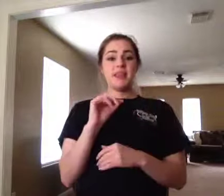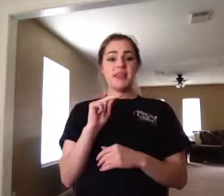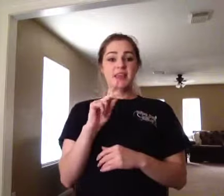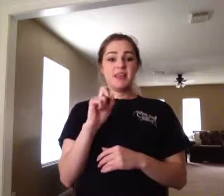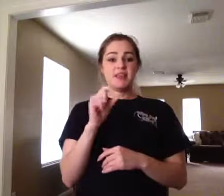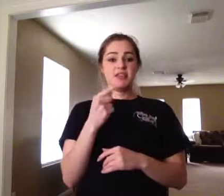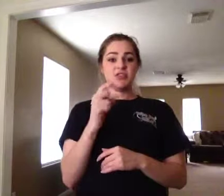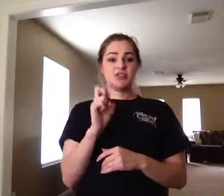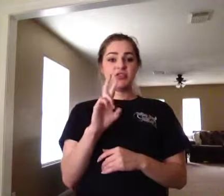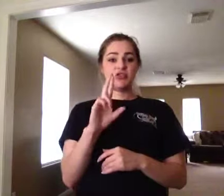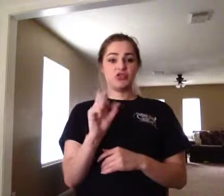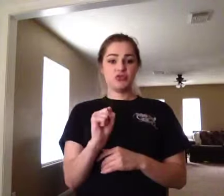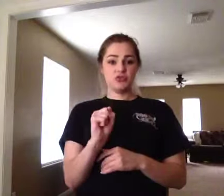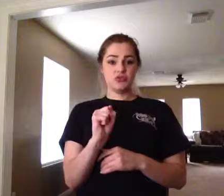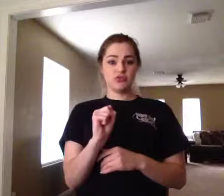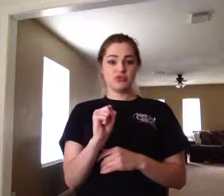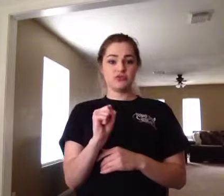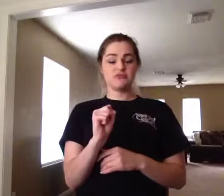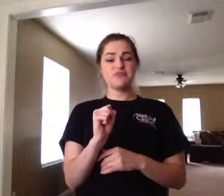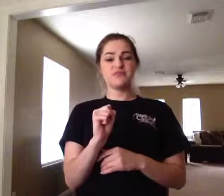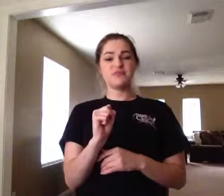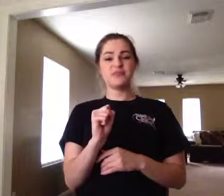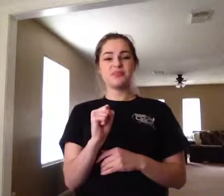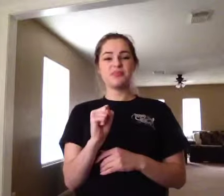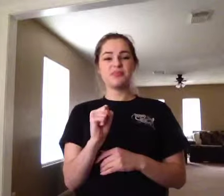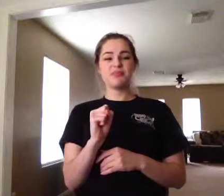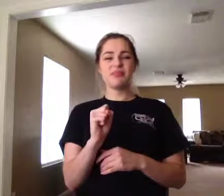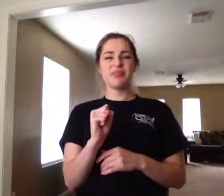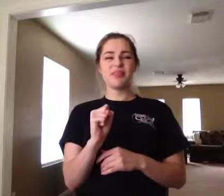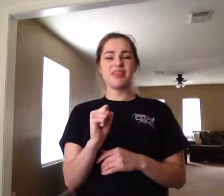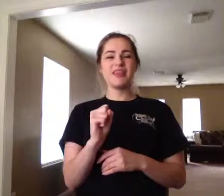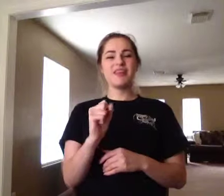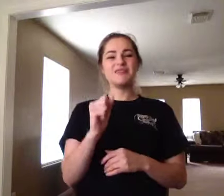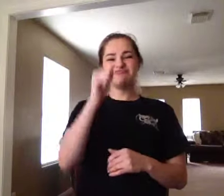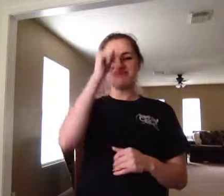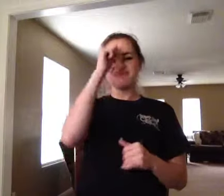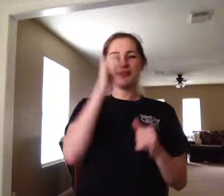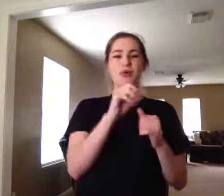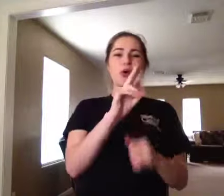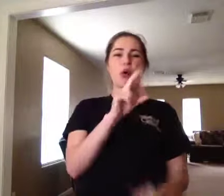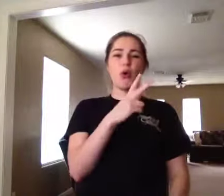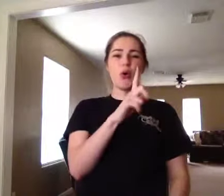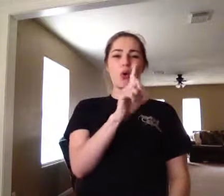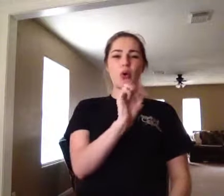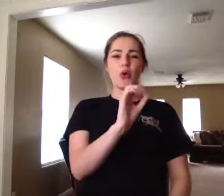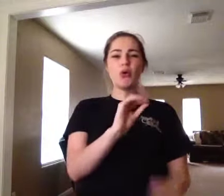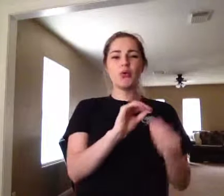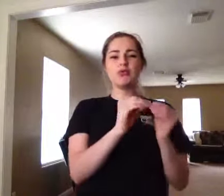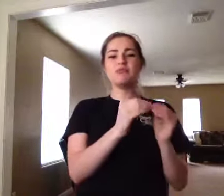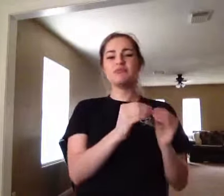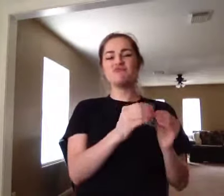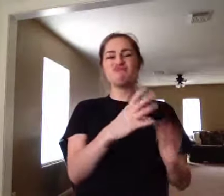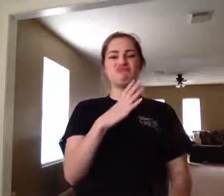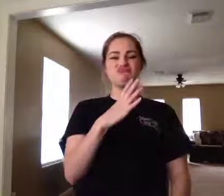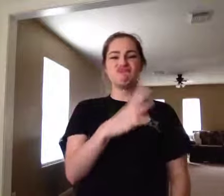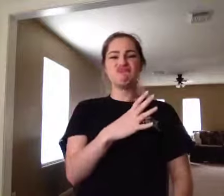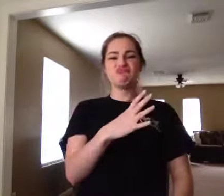Well, whole numbers are fine. You can do quite a bit with them. For example, hey, I can count the big bucks